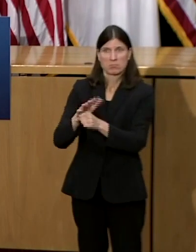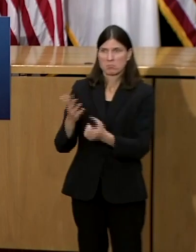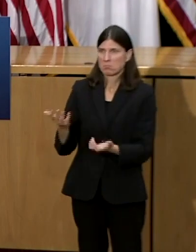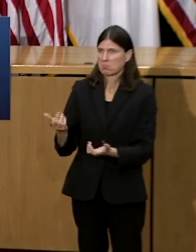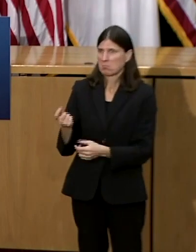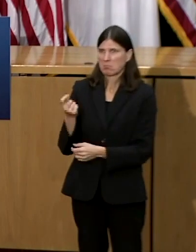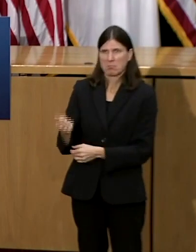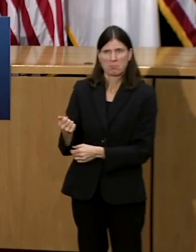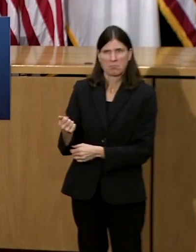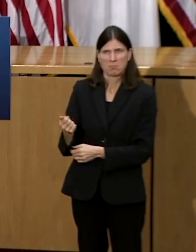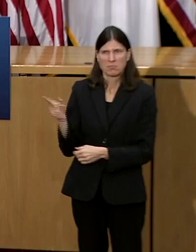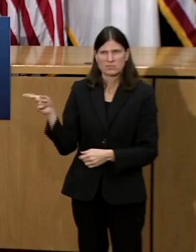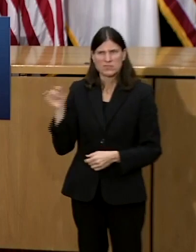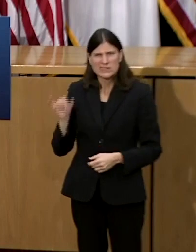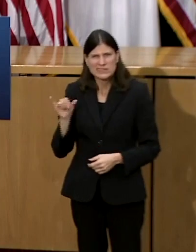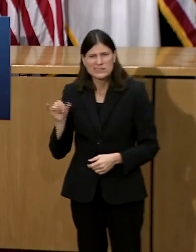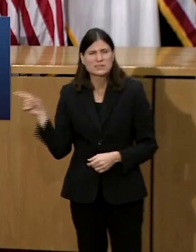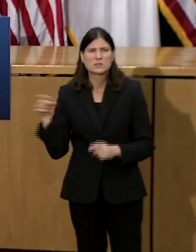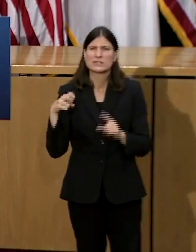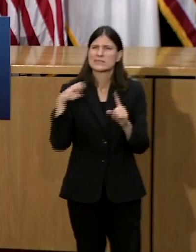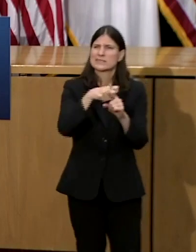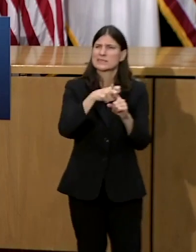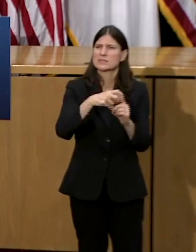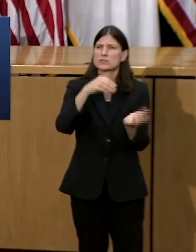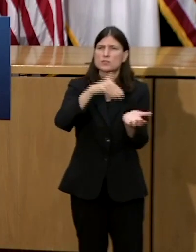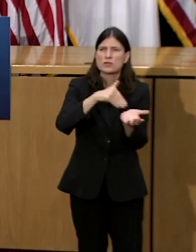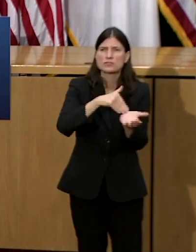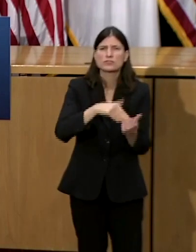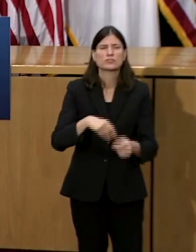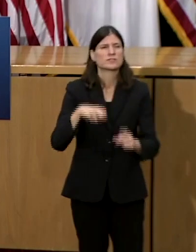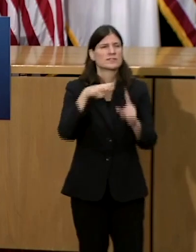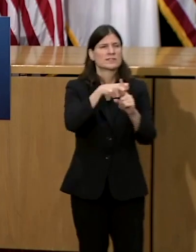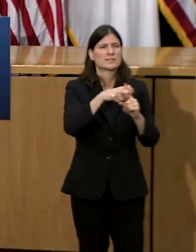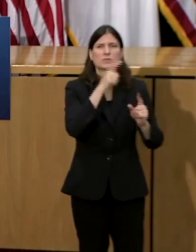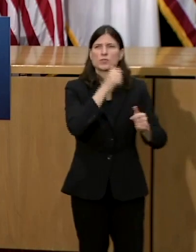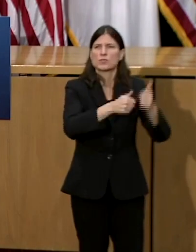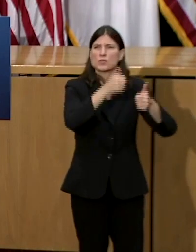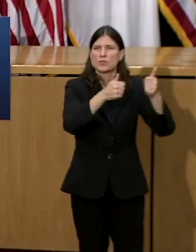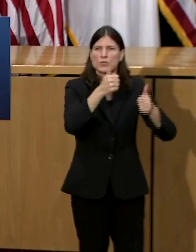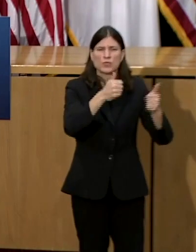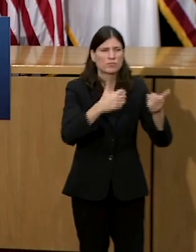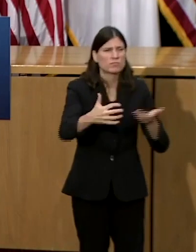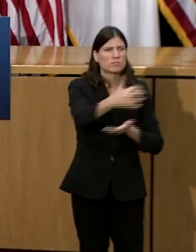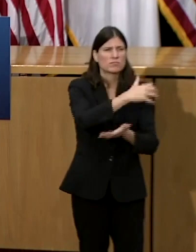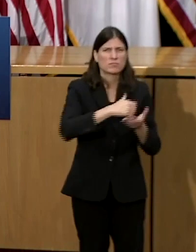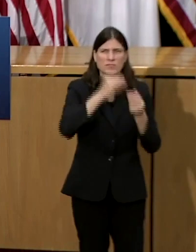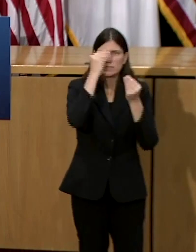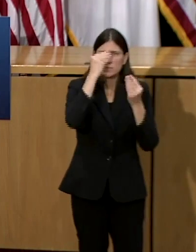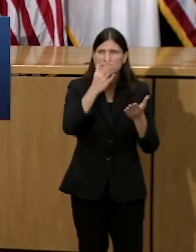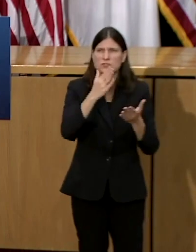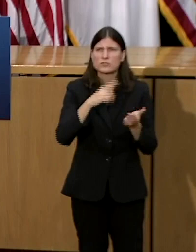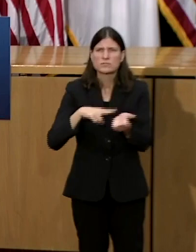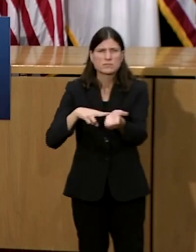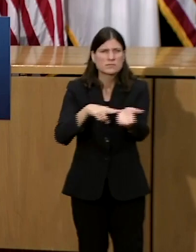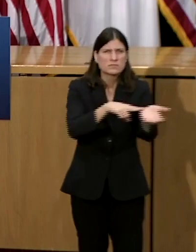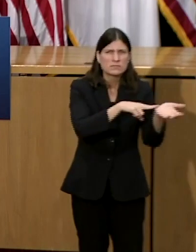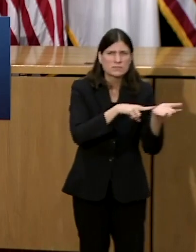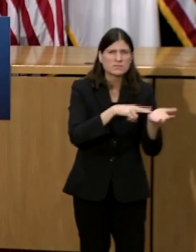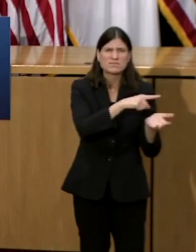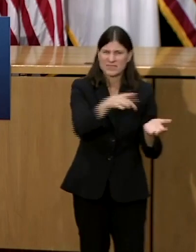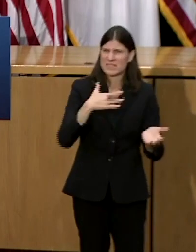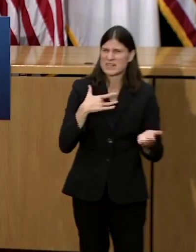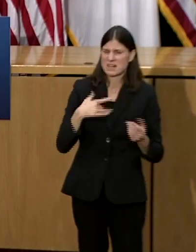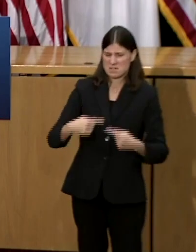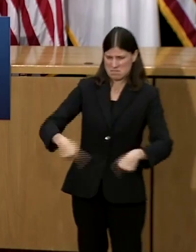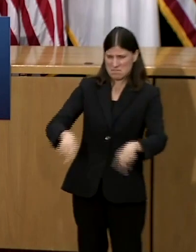appear to have had a significant positive effect on safety for staff and students. We continue to stand up additional measures to mitigate